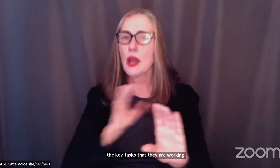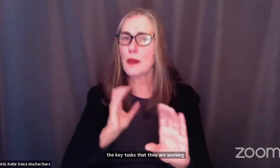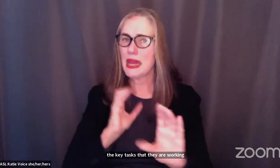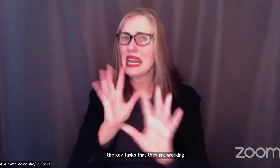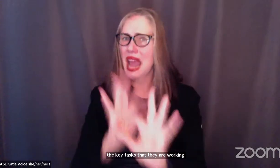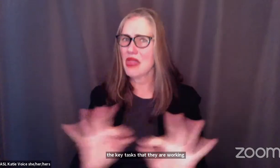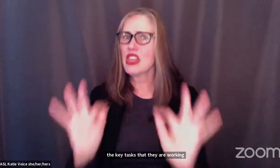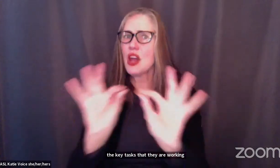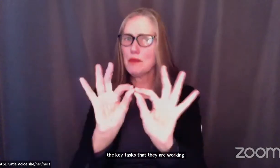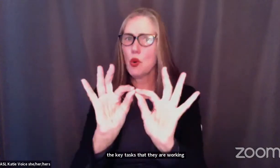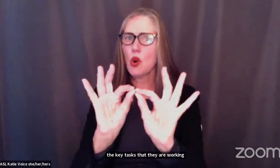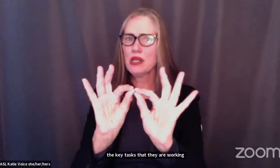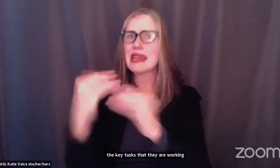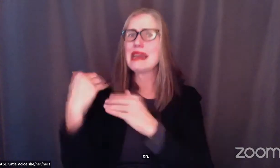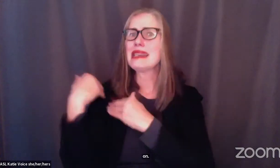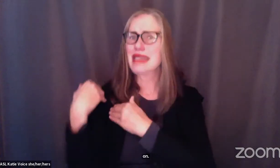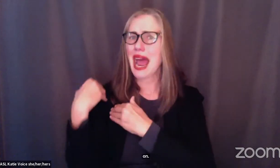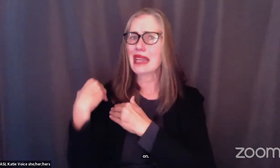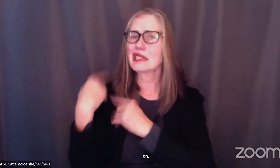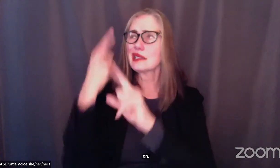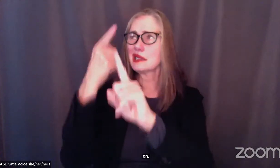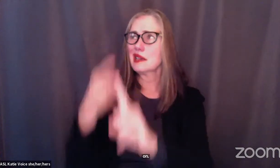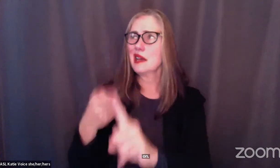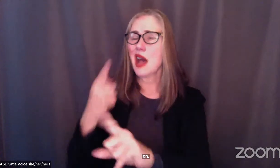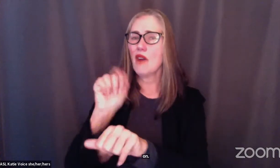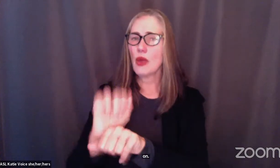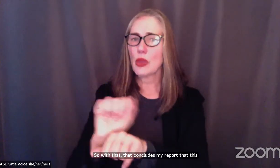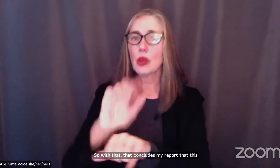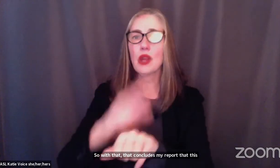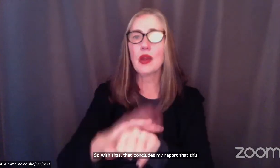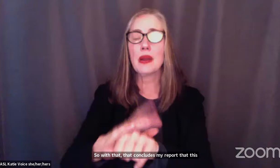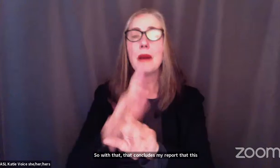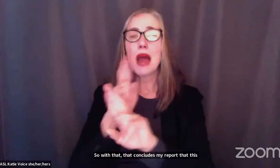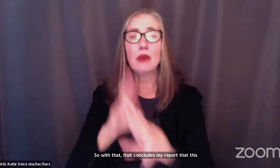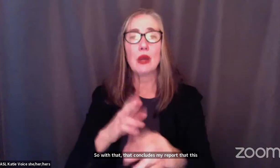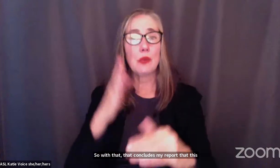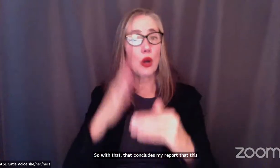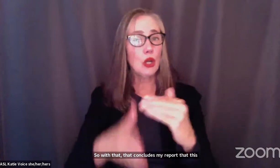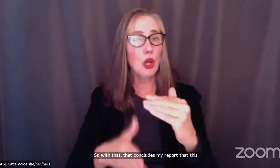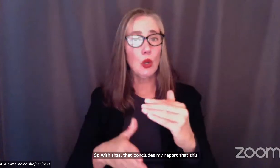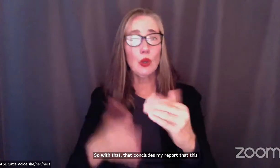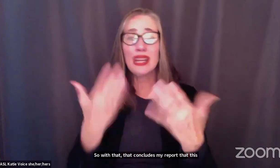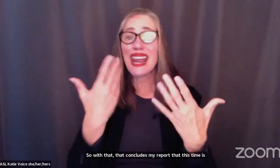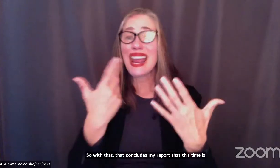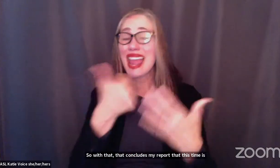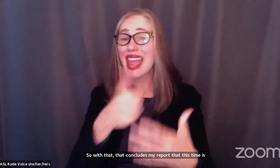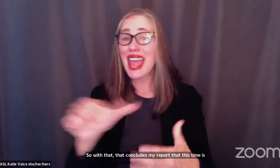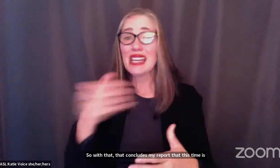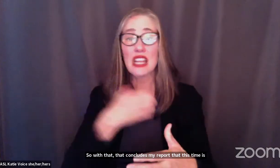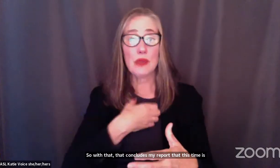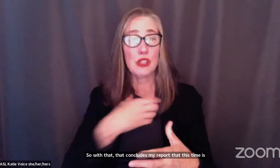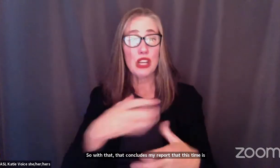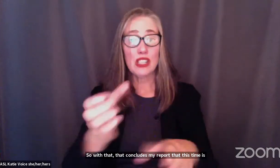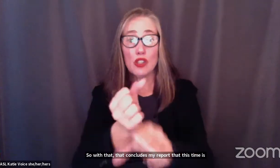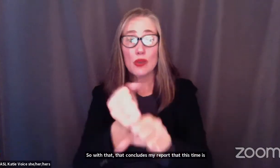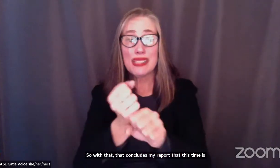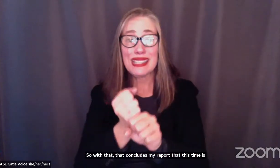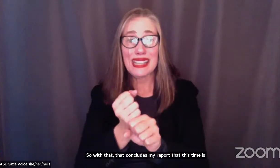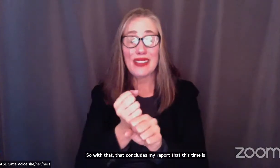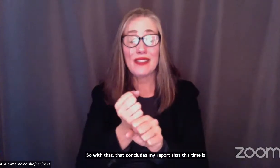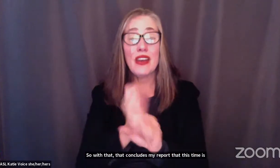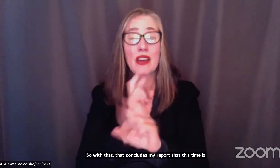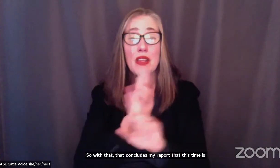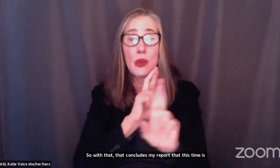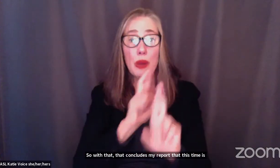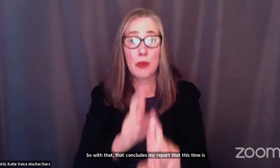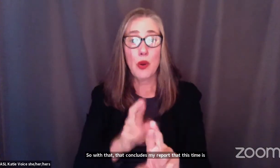on. So with that, that concludes my report. At this time, is there any objection to receiving and filing the report as presented?